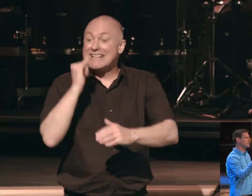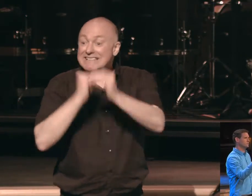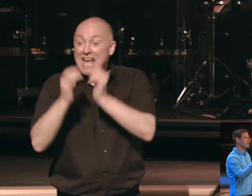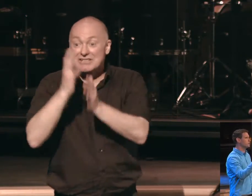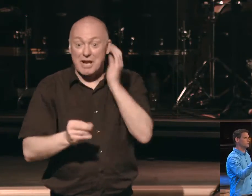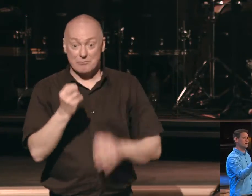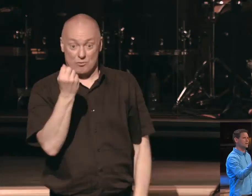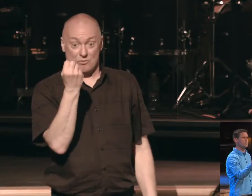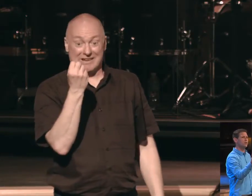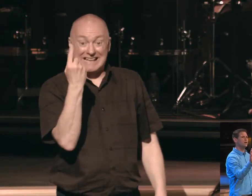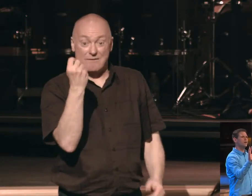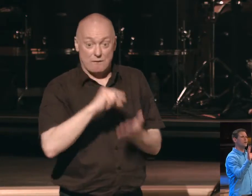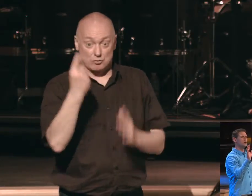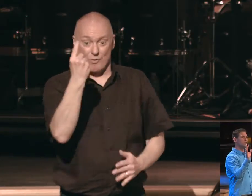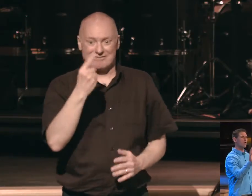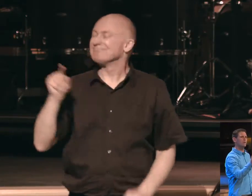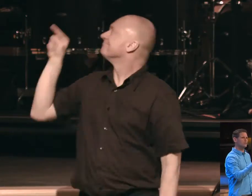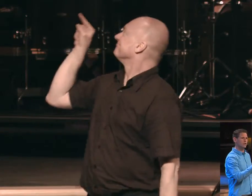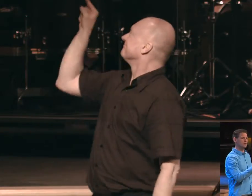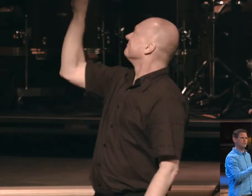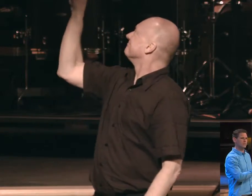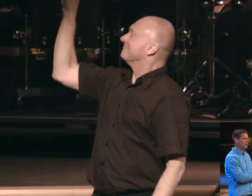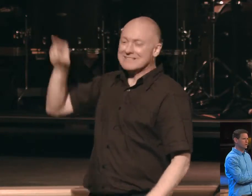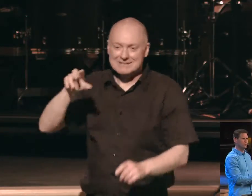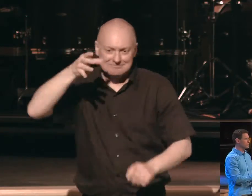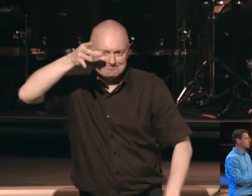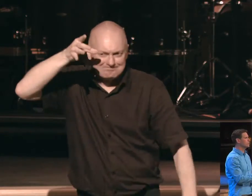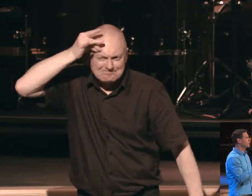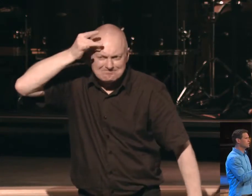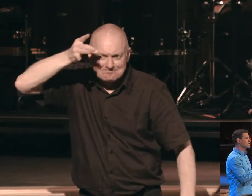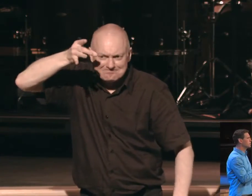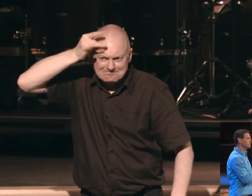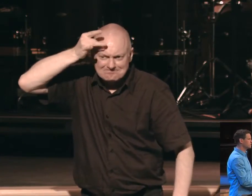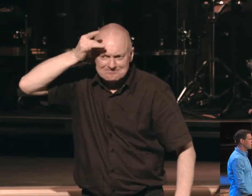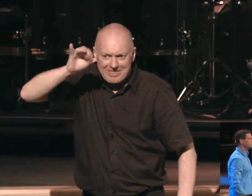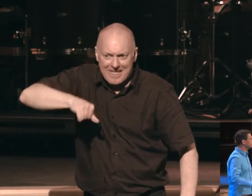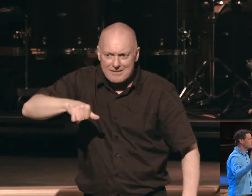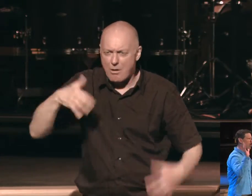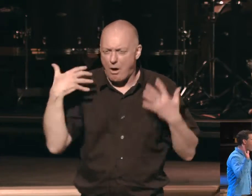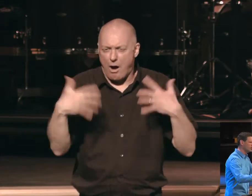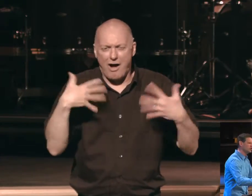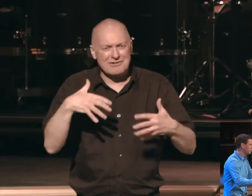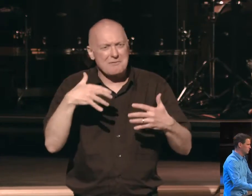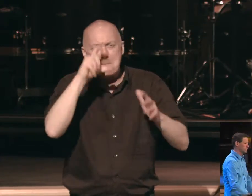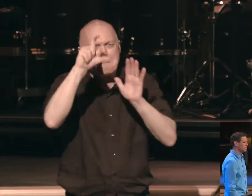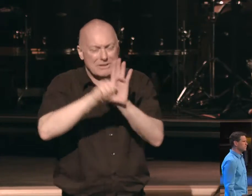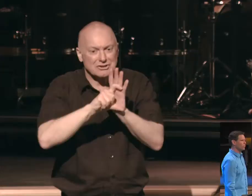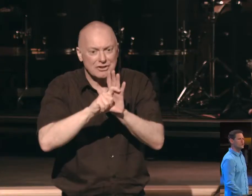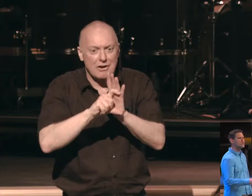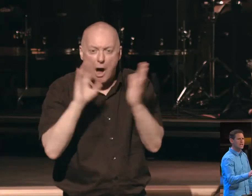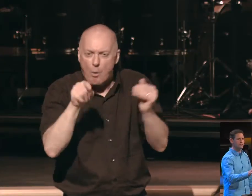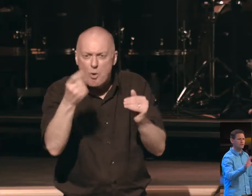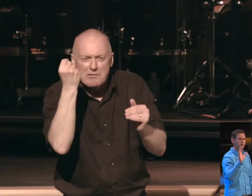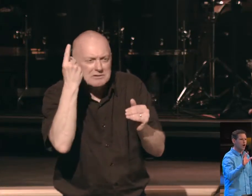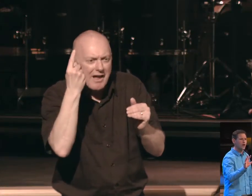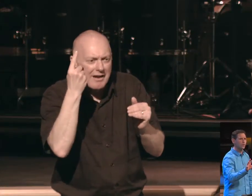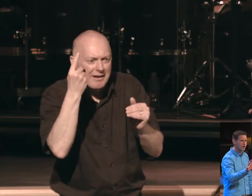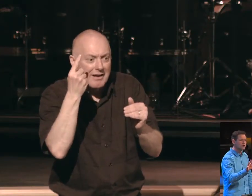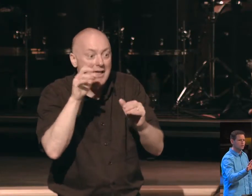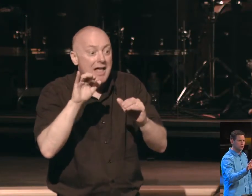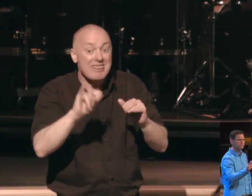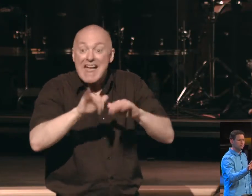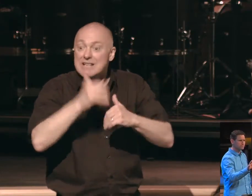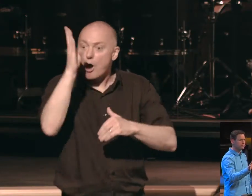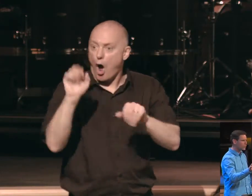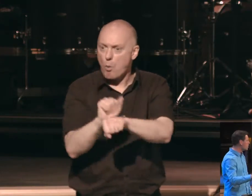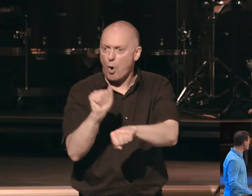1 again, ever in your life. I pray you will always look at this and make a note somewhere to understand what this is talking. This is awesome. When you get this, how God